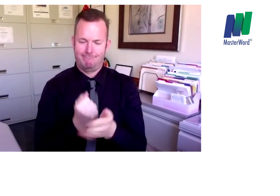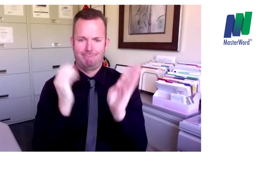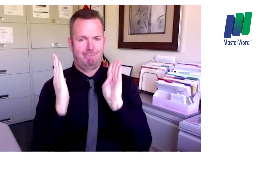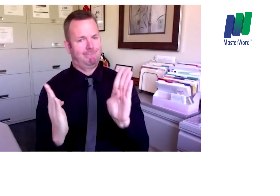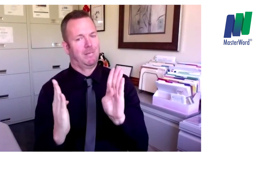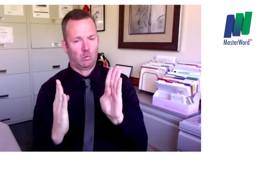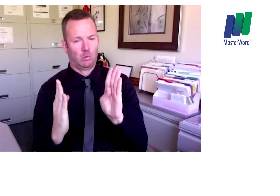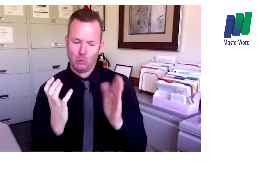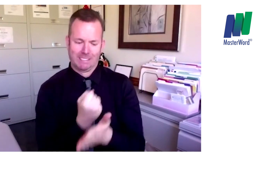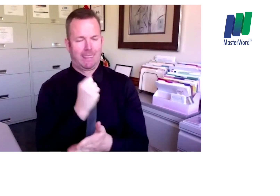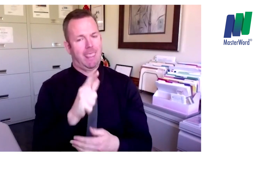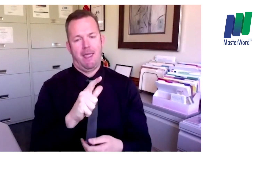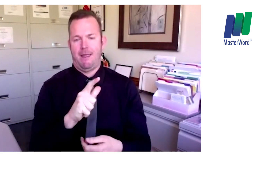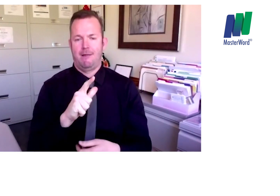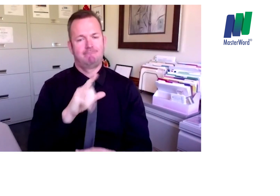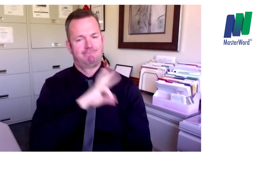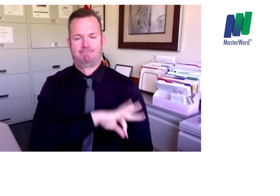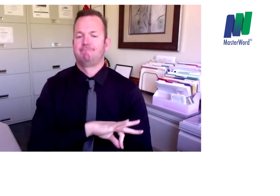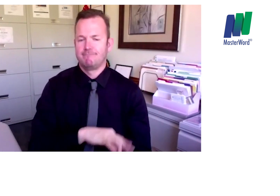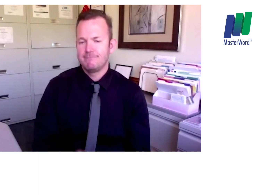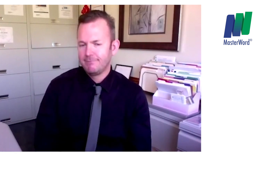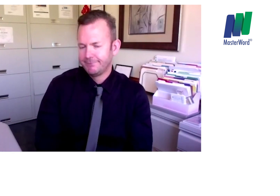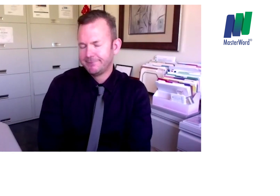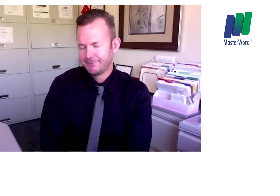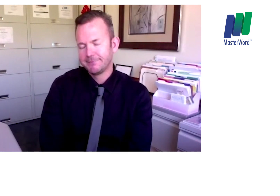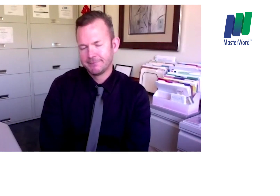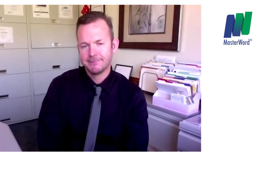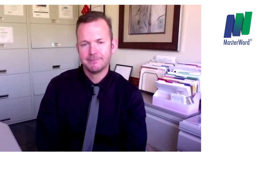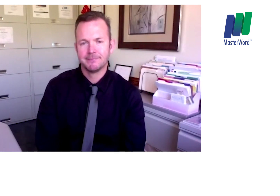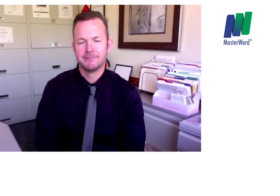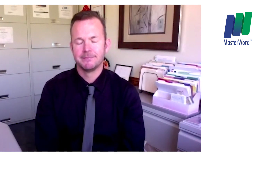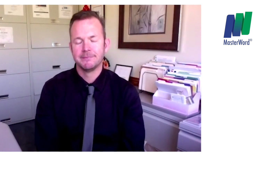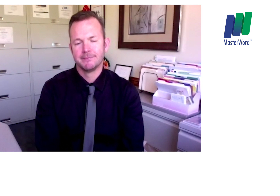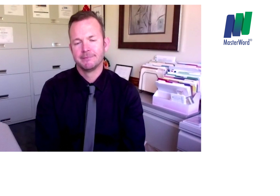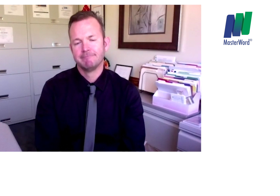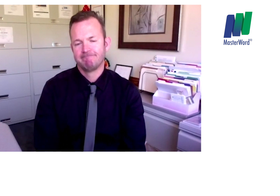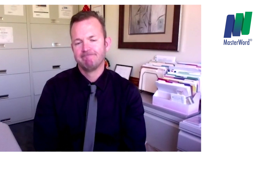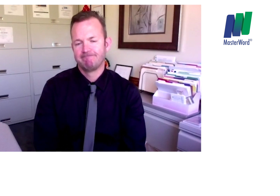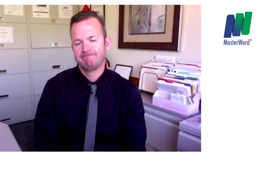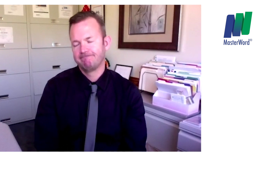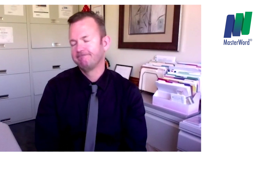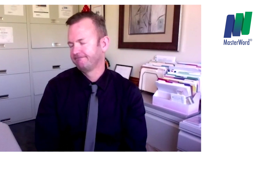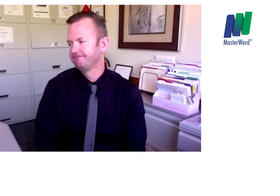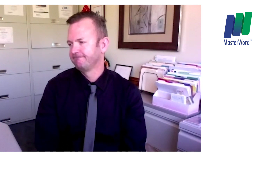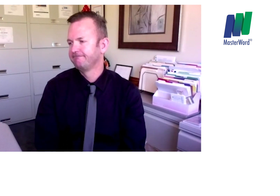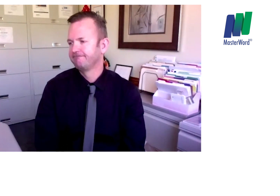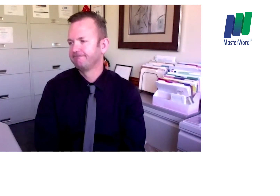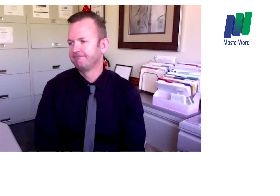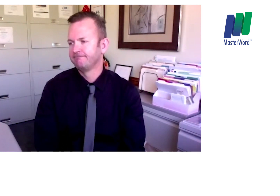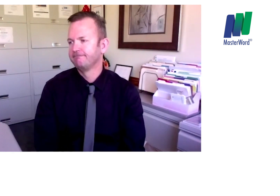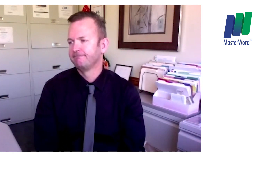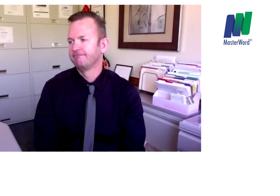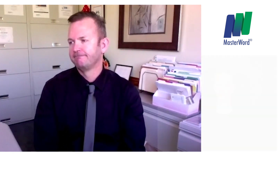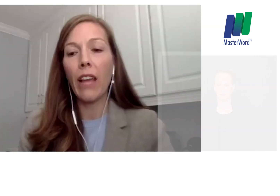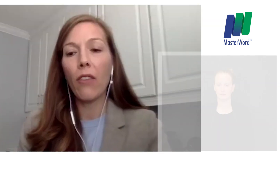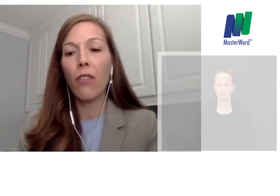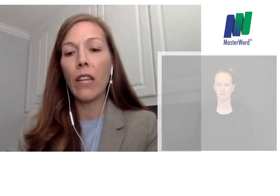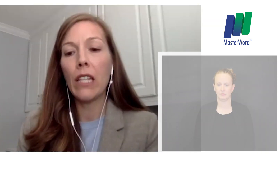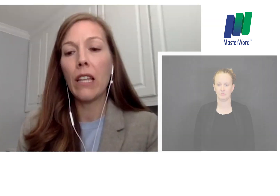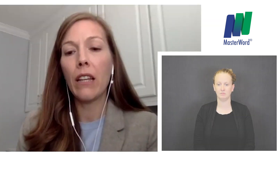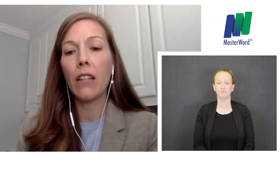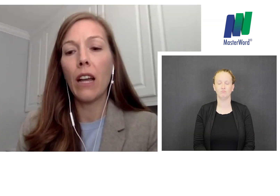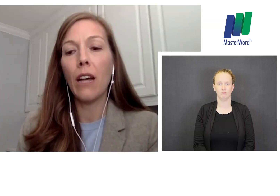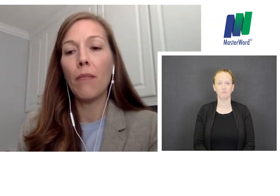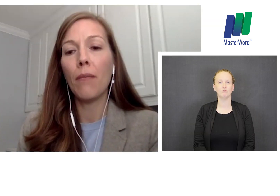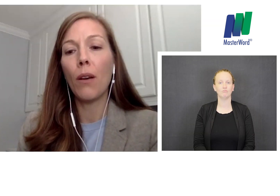opportunity, because it is temporary, it is limited, and I think that can be very, very beneficial. One of the other